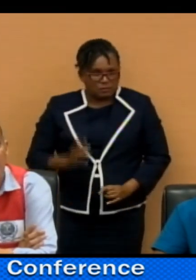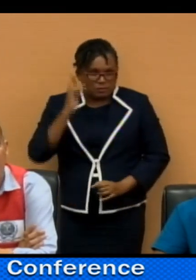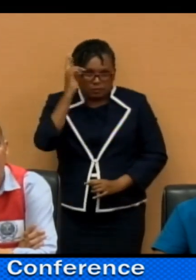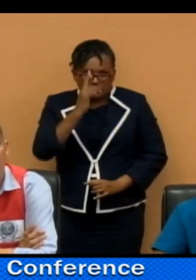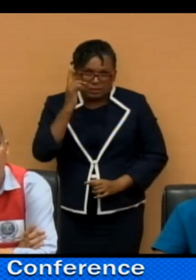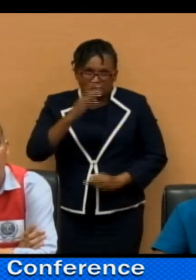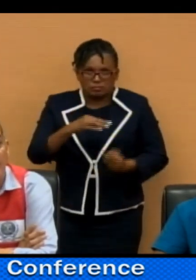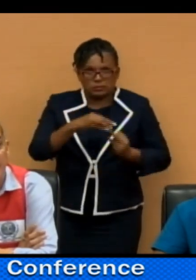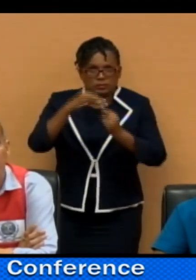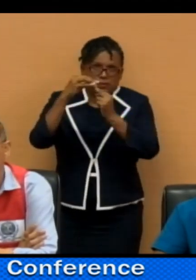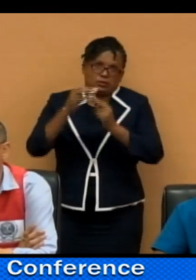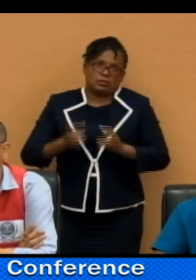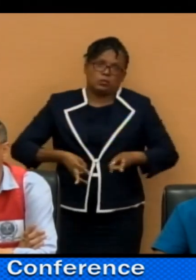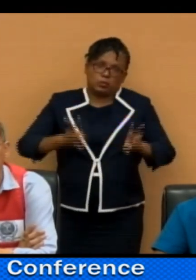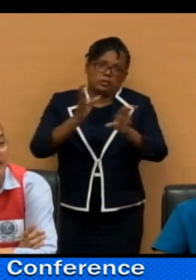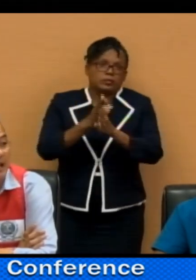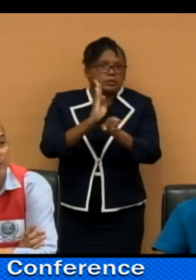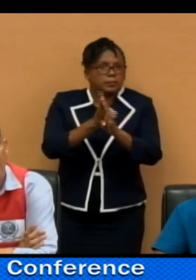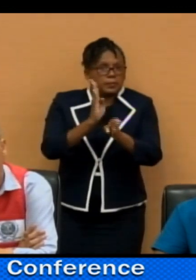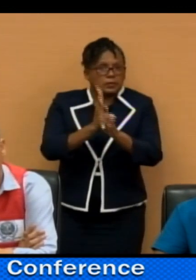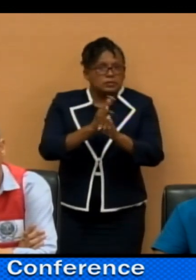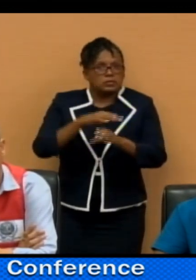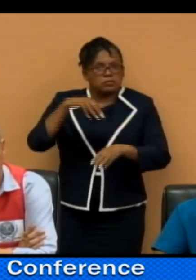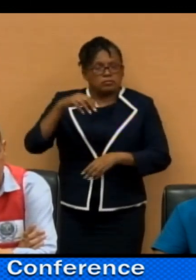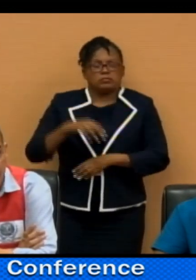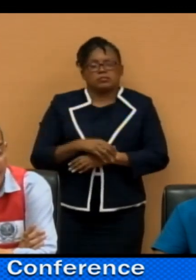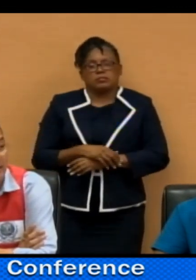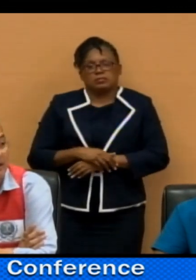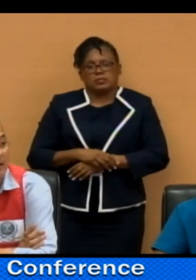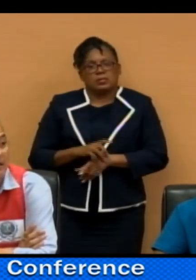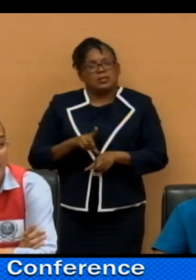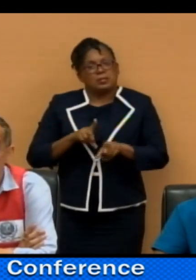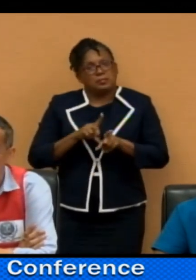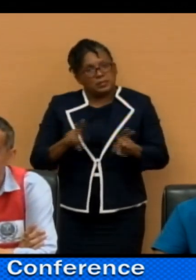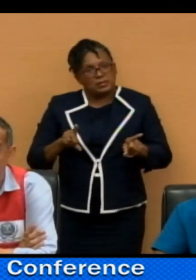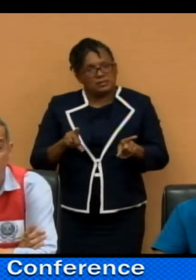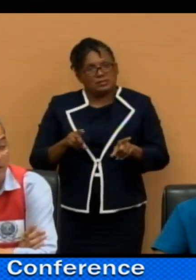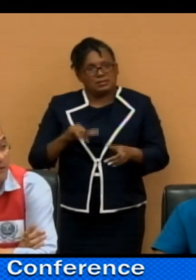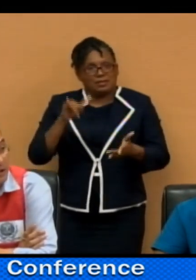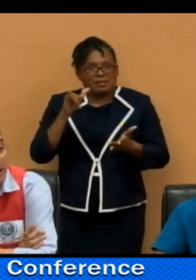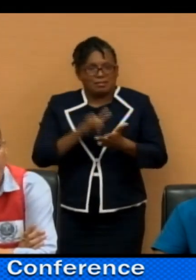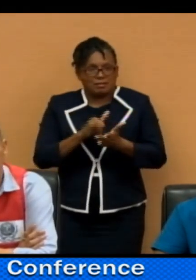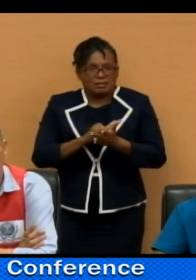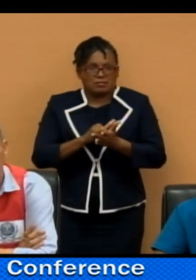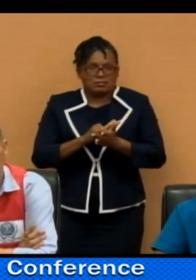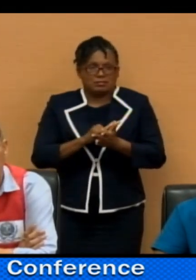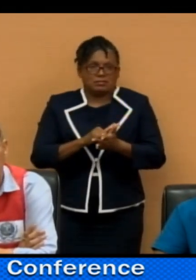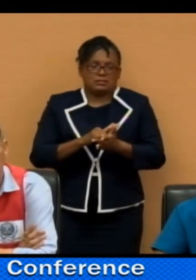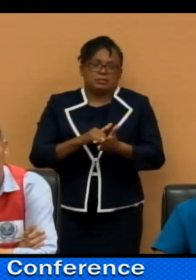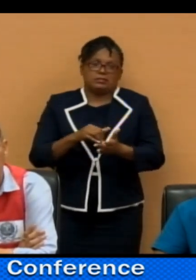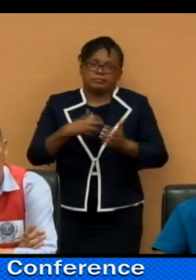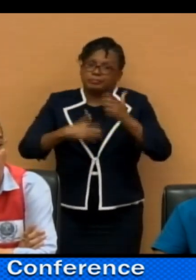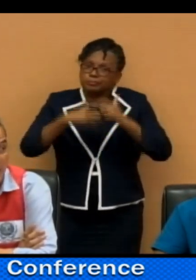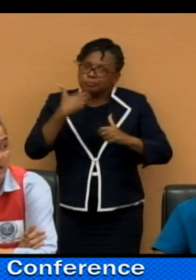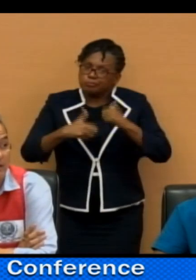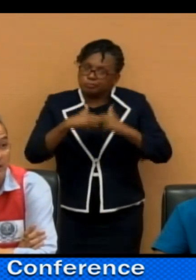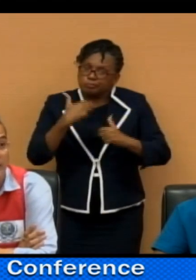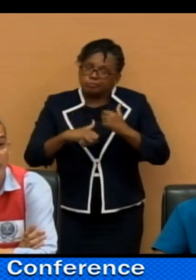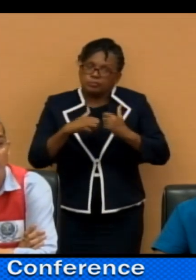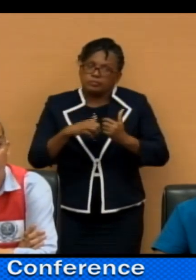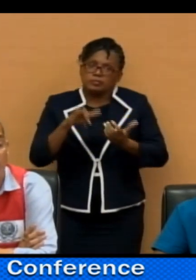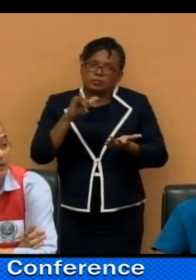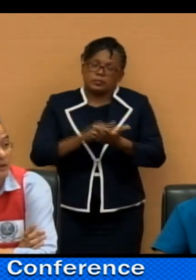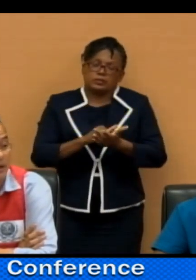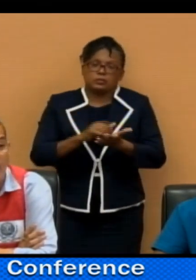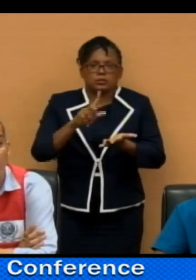peculiarity, but still recognizing that being an area of threat, that is why one of the first steps we took a week and